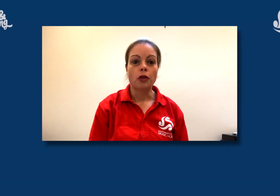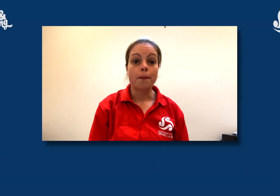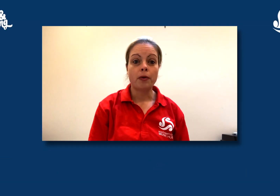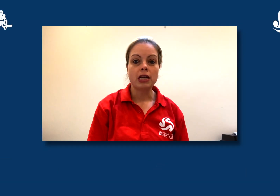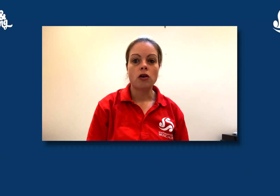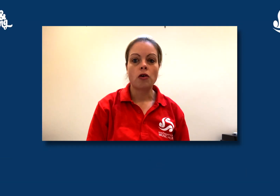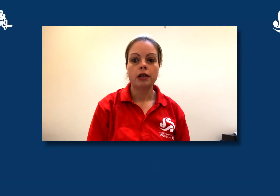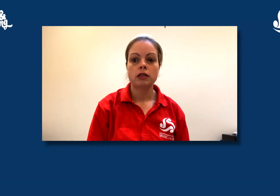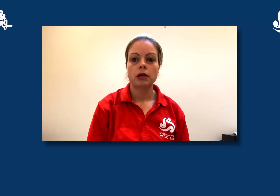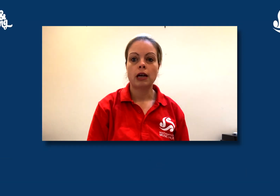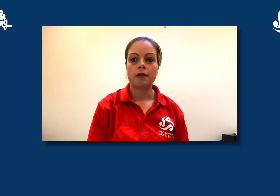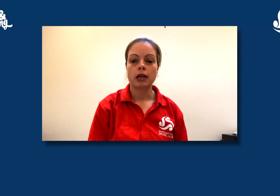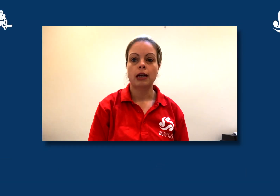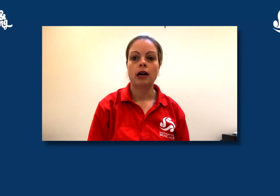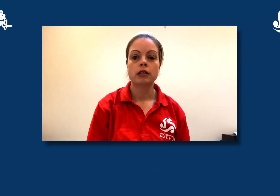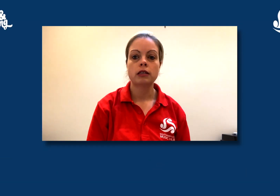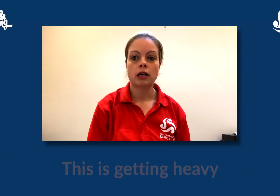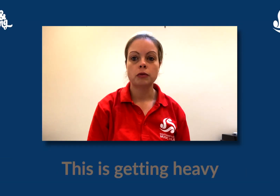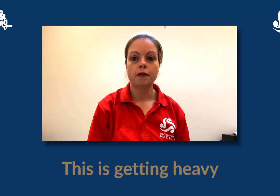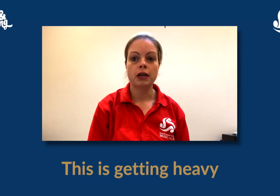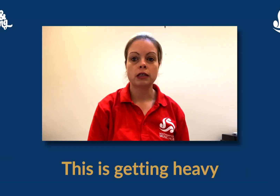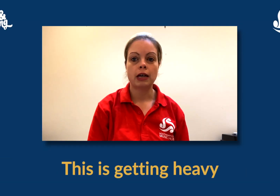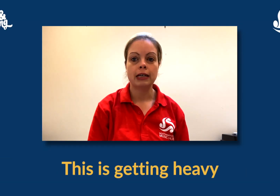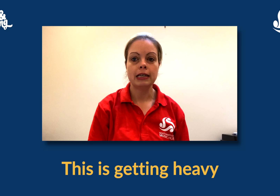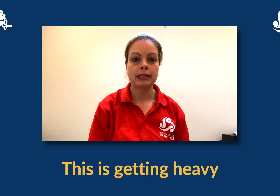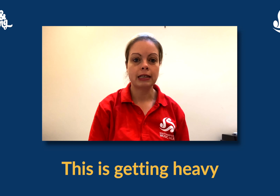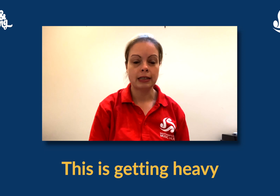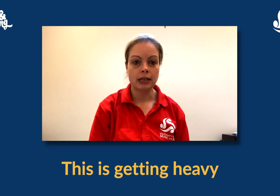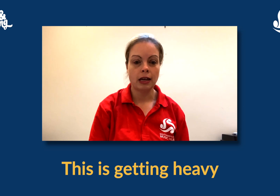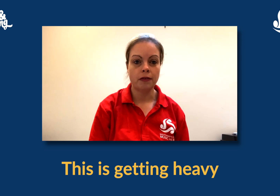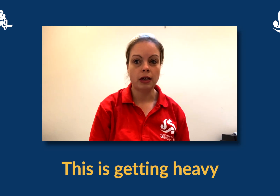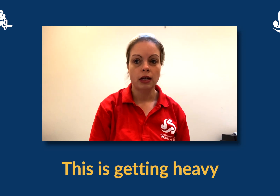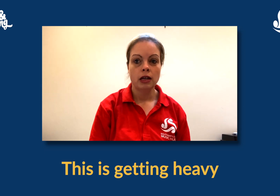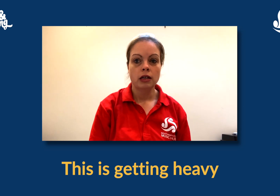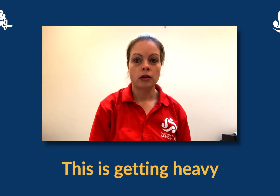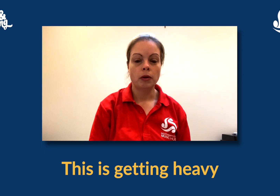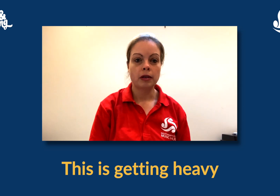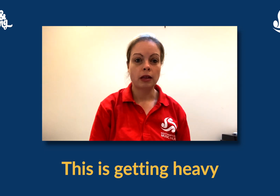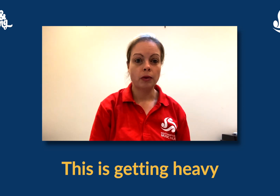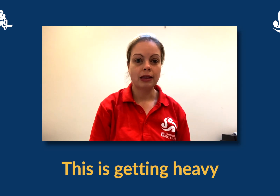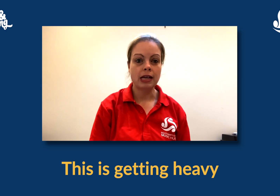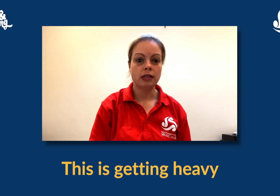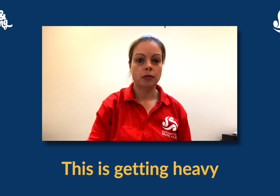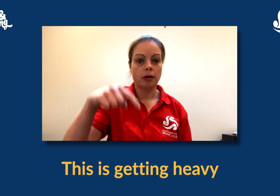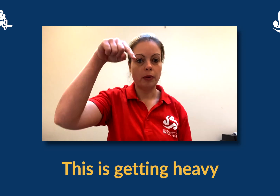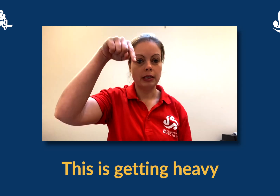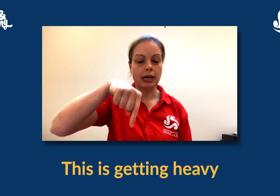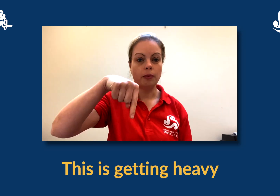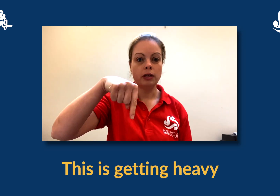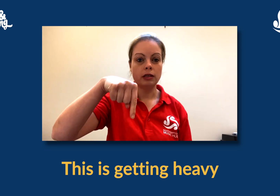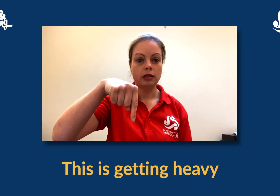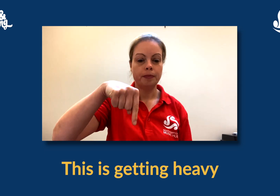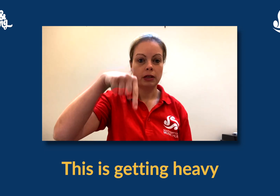So the pre-chorus we're going to have a look at now, that starts with the first line, this is getting heavy. So when we say the word this, we're going to